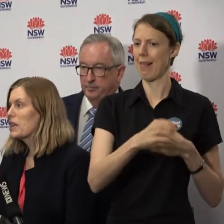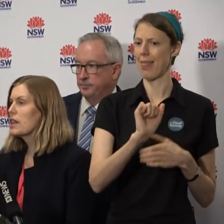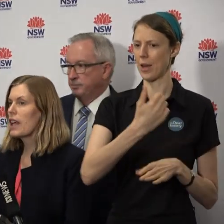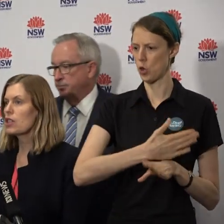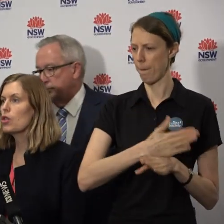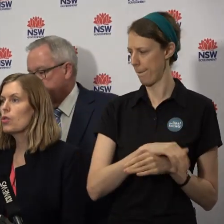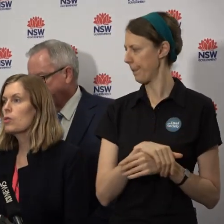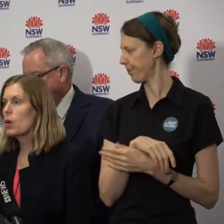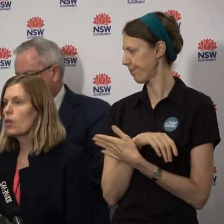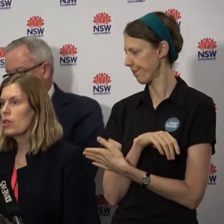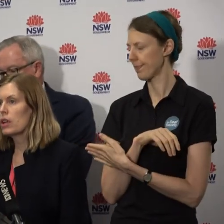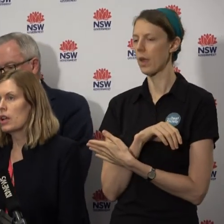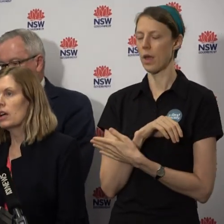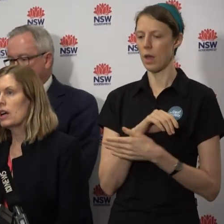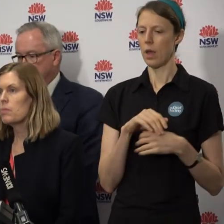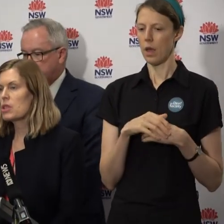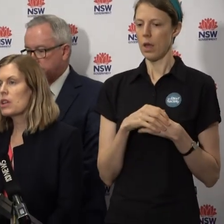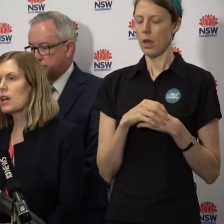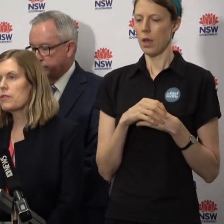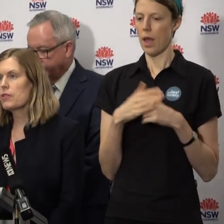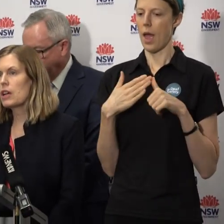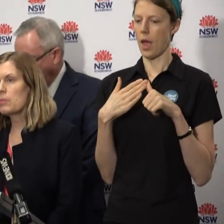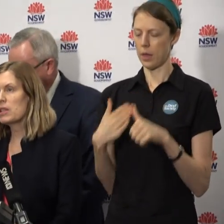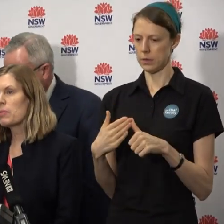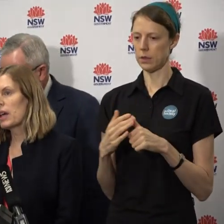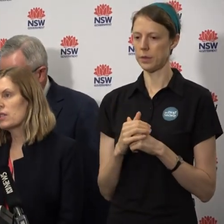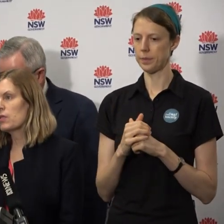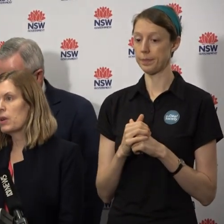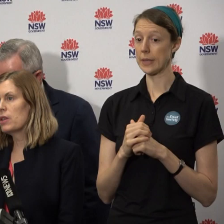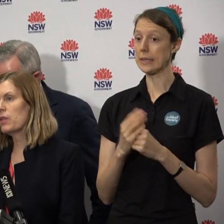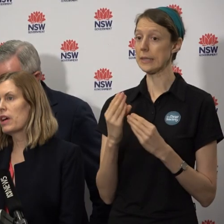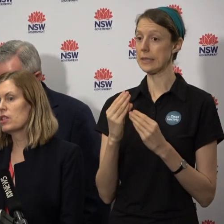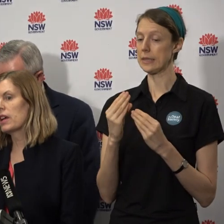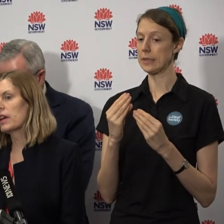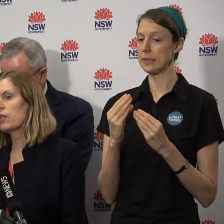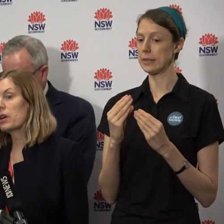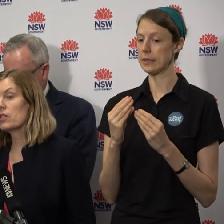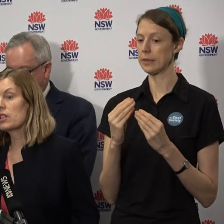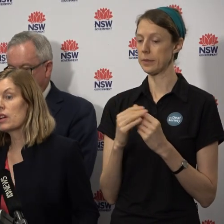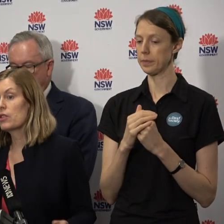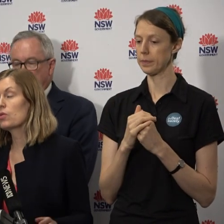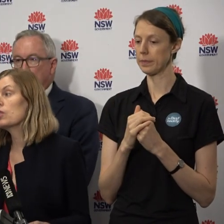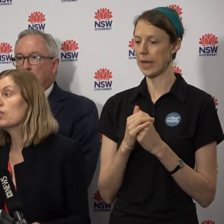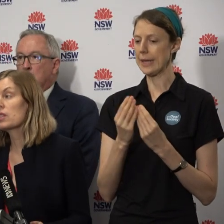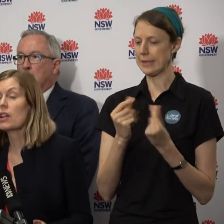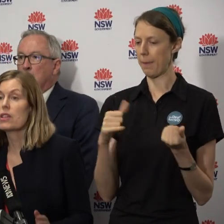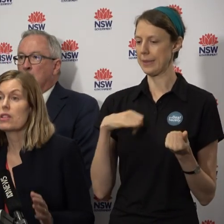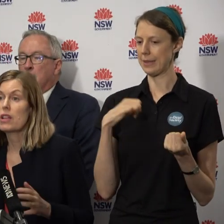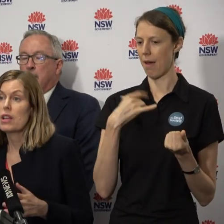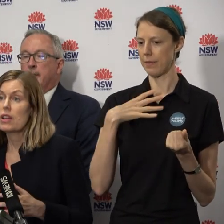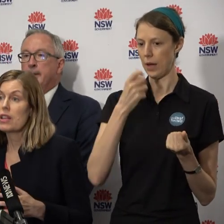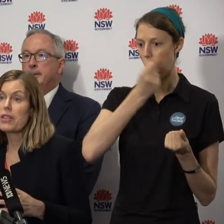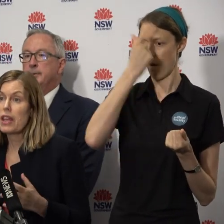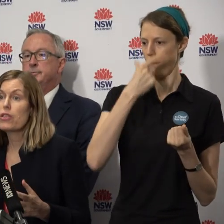So we've basically had to call upon staff in some cases when we've had to take out a range of staff at short notice. I'd like